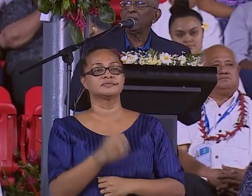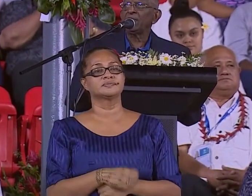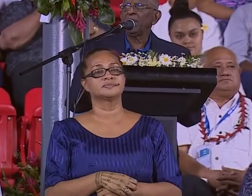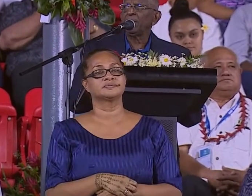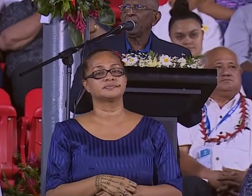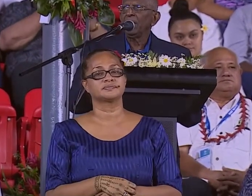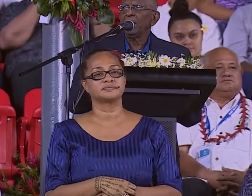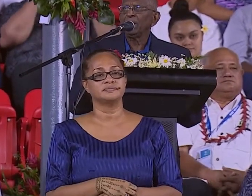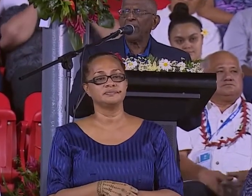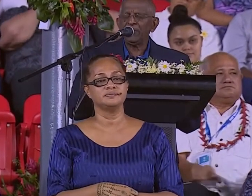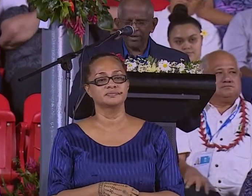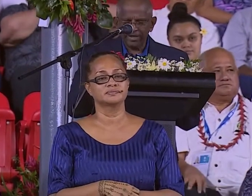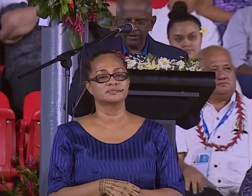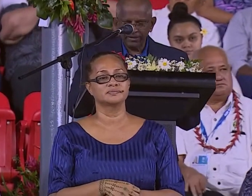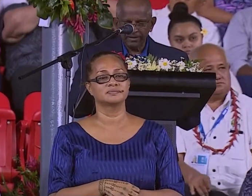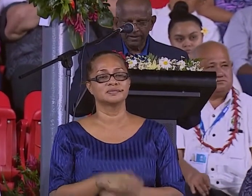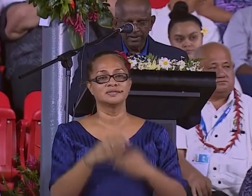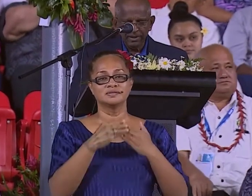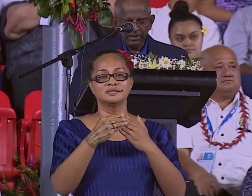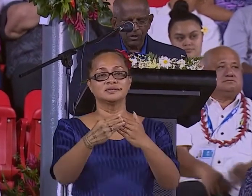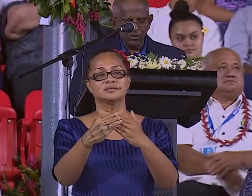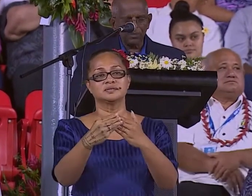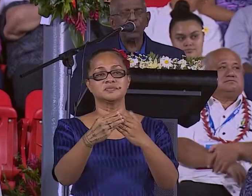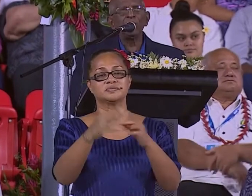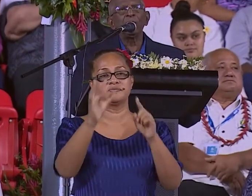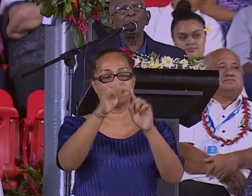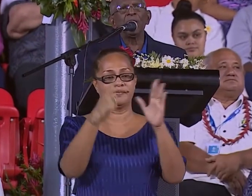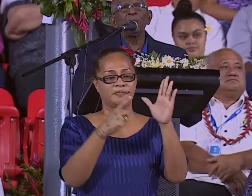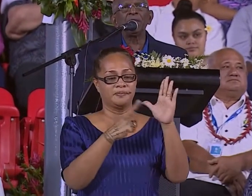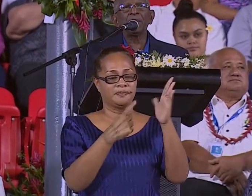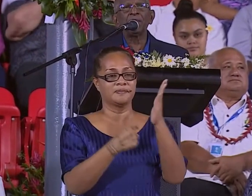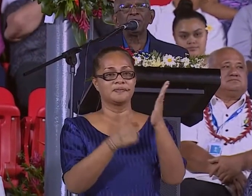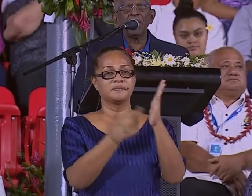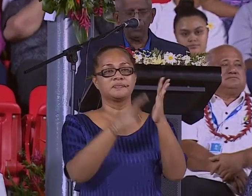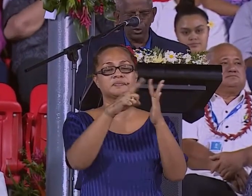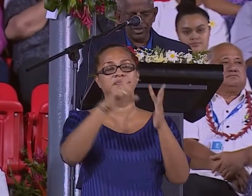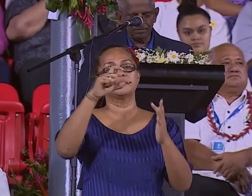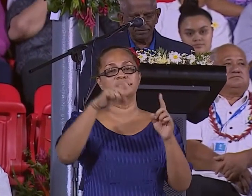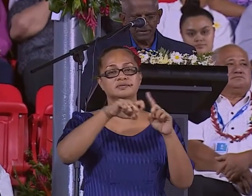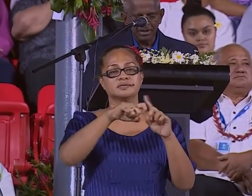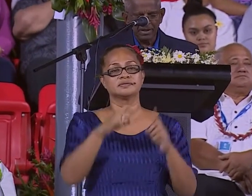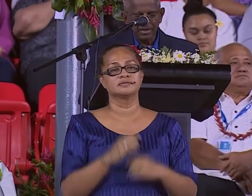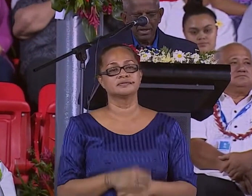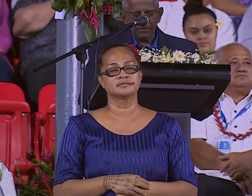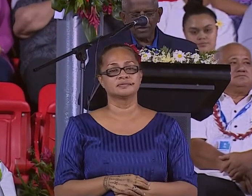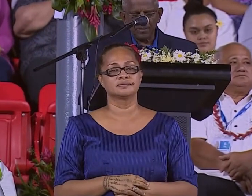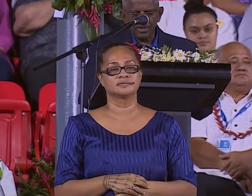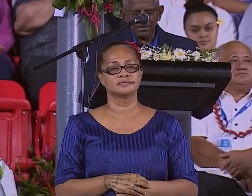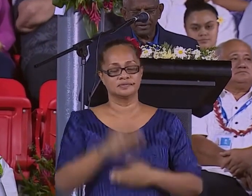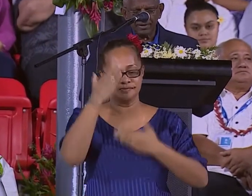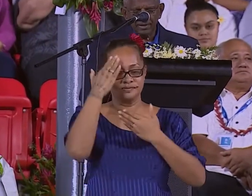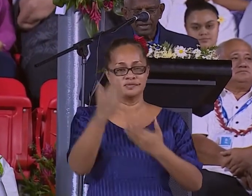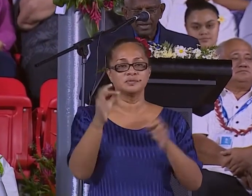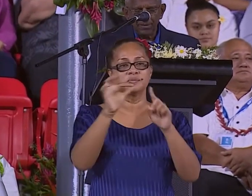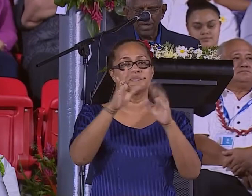able leadership of Patrick, the Honourable Prime Minister of Samoa, his